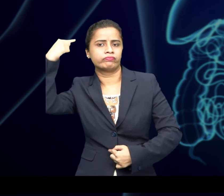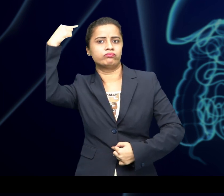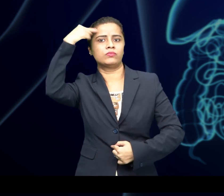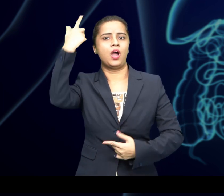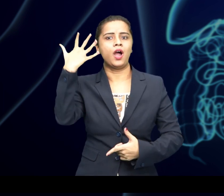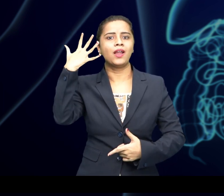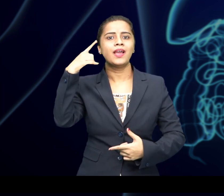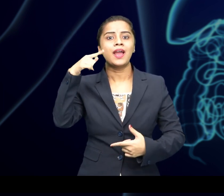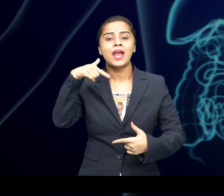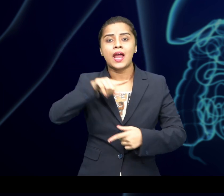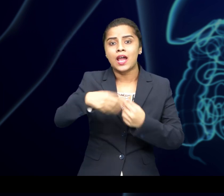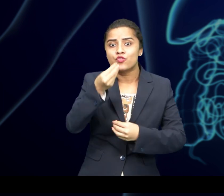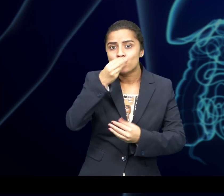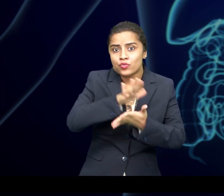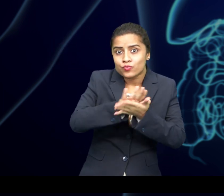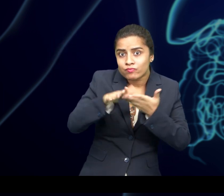leptin,